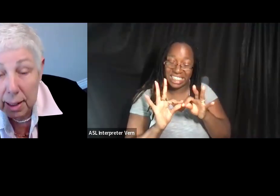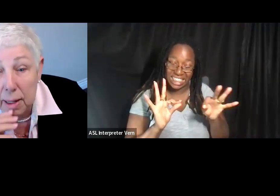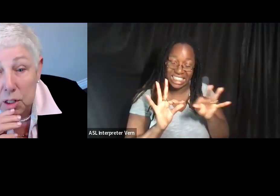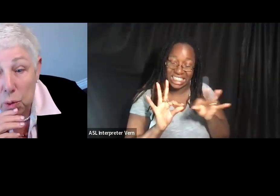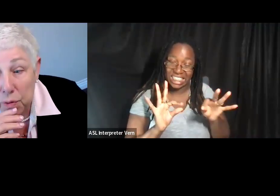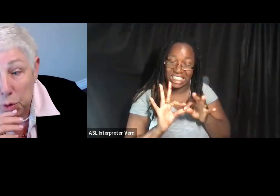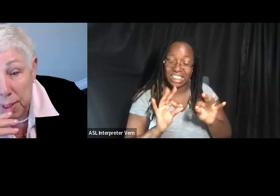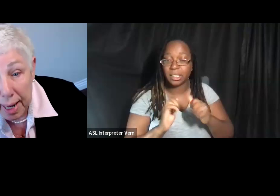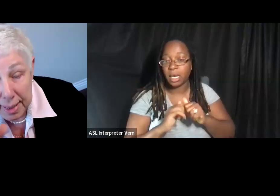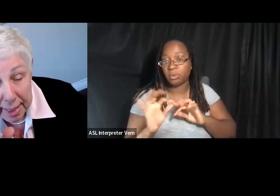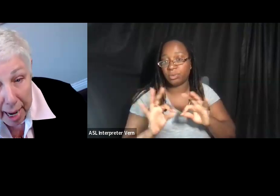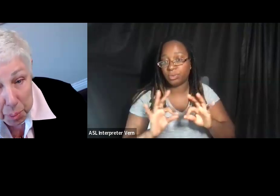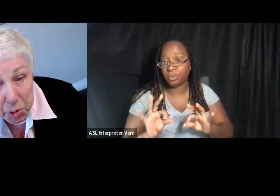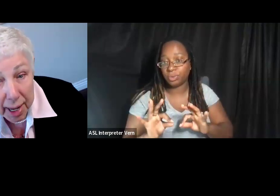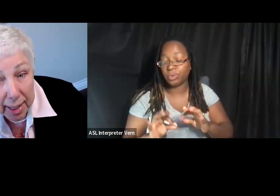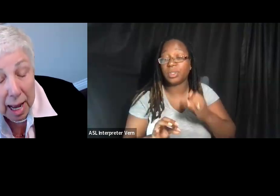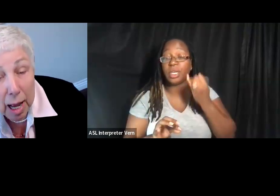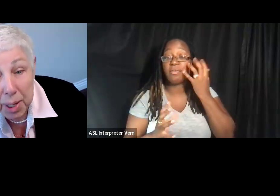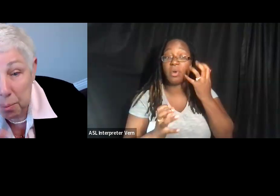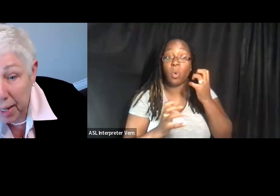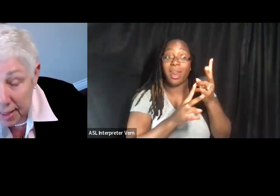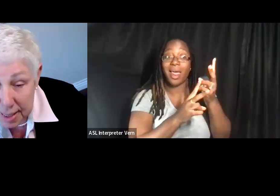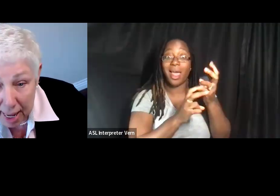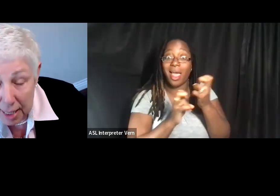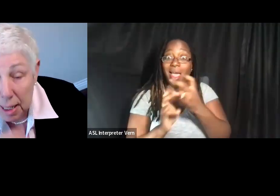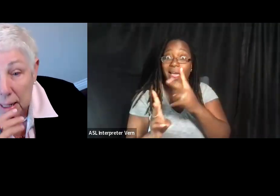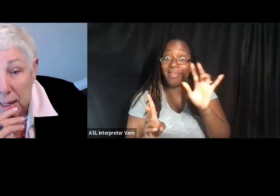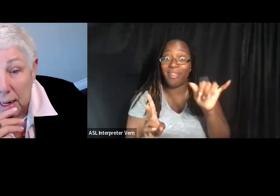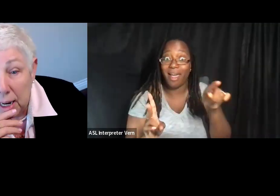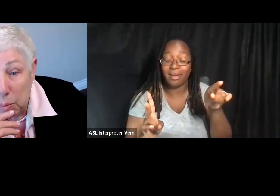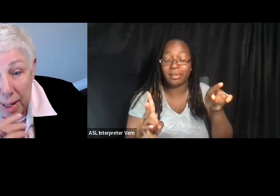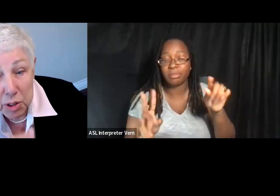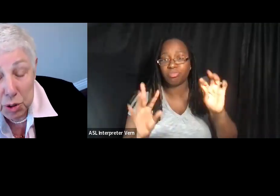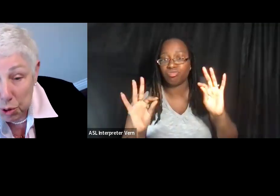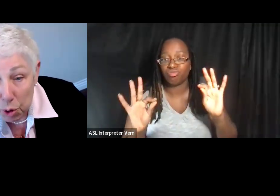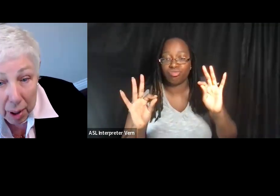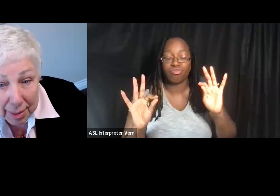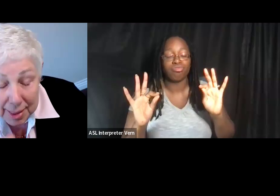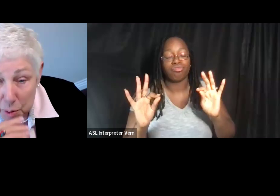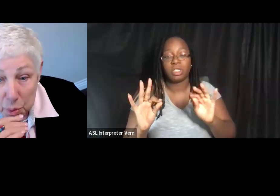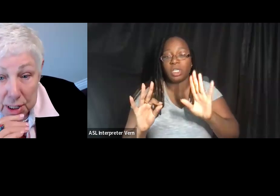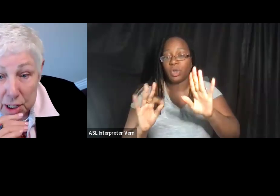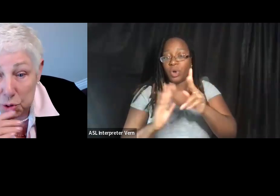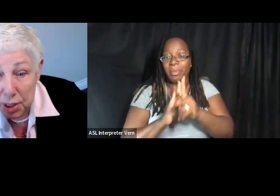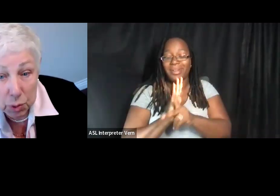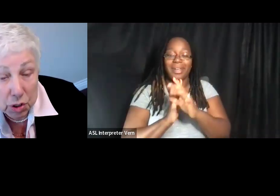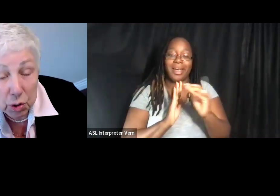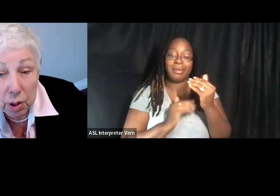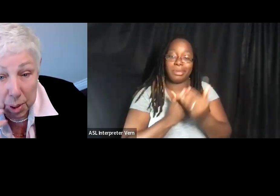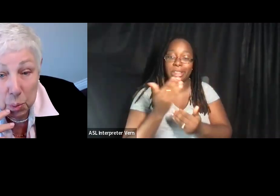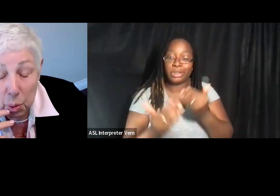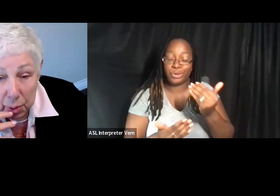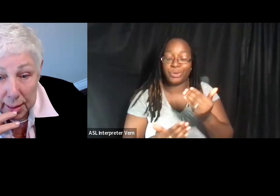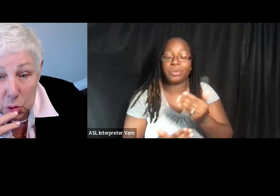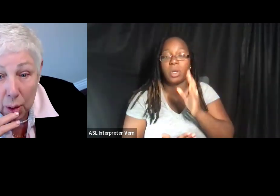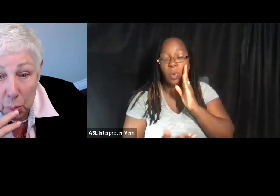that. So if you would like to capture that, copy and paste that into your policies and procedures, it would certainly